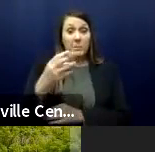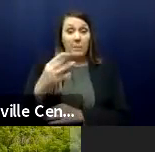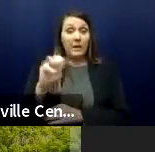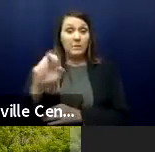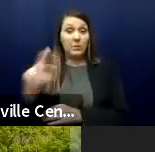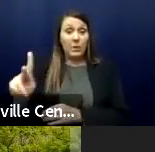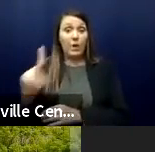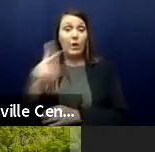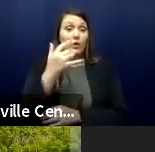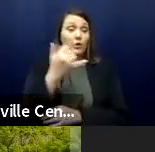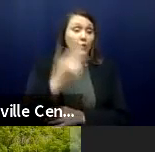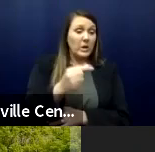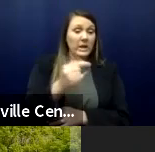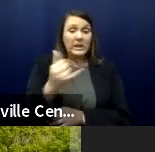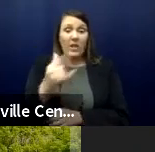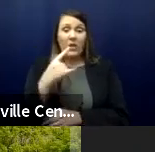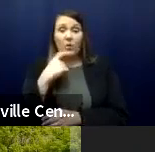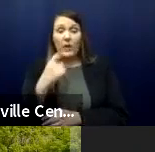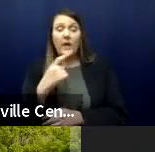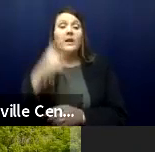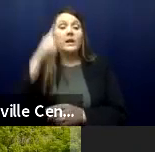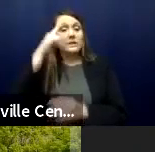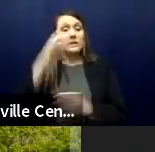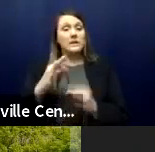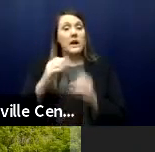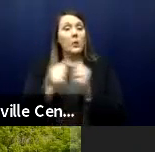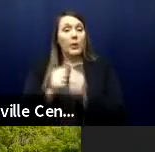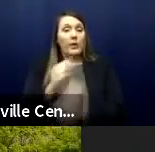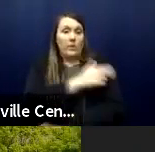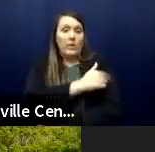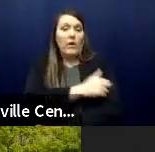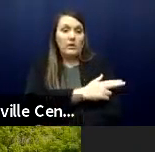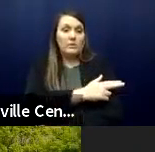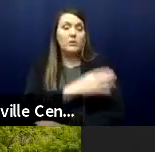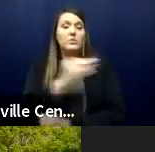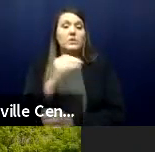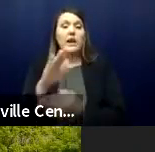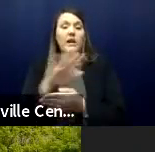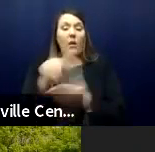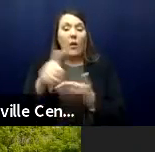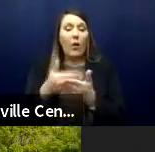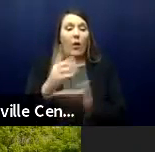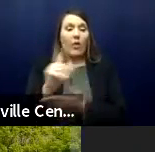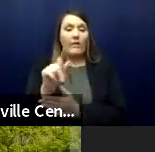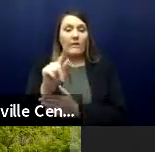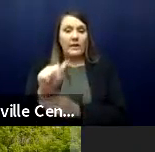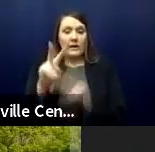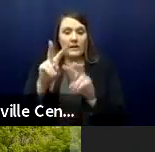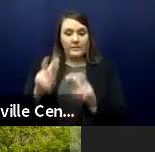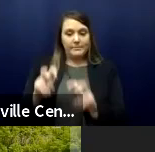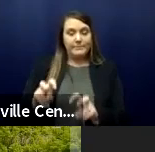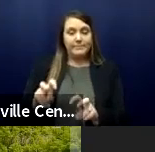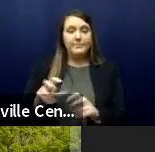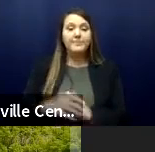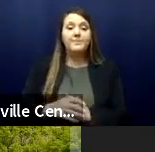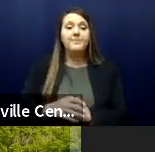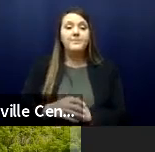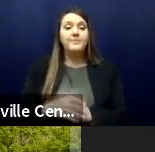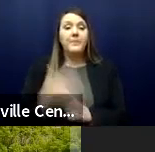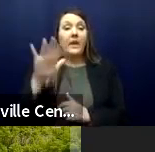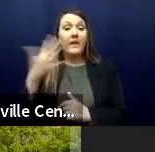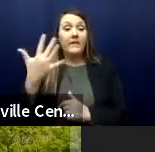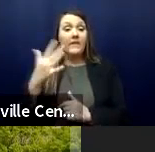red are made in concert with our hospital partners, as well as taking all of the data into consideration. In our fifth